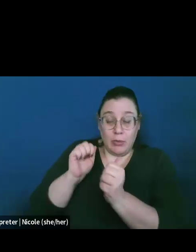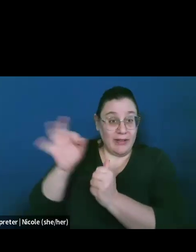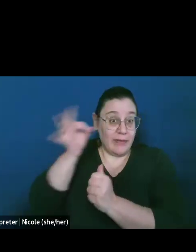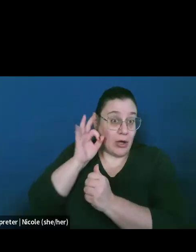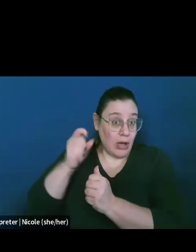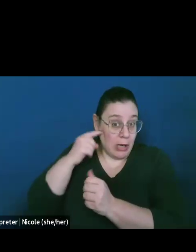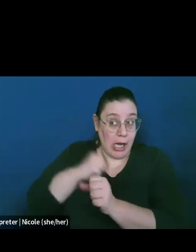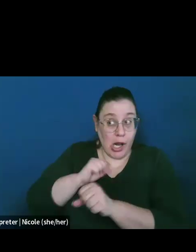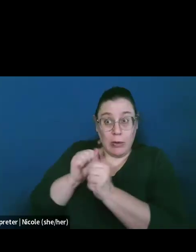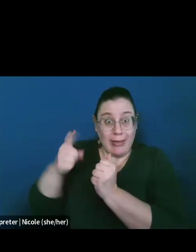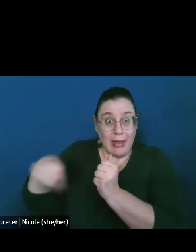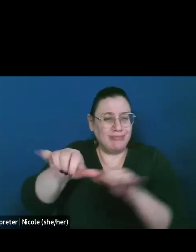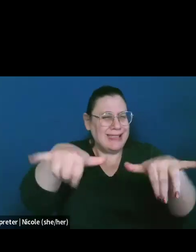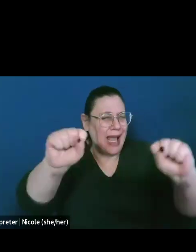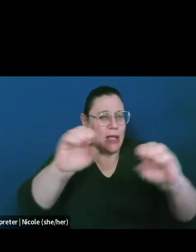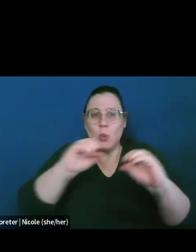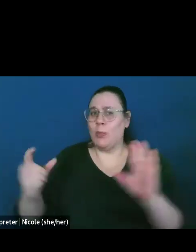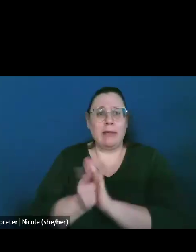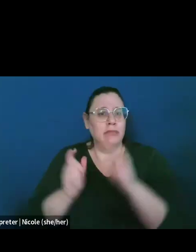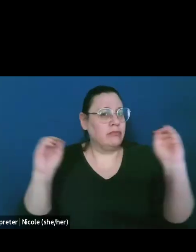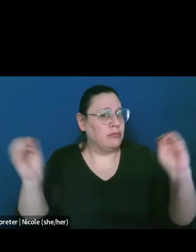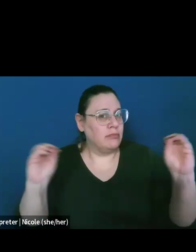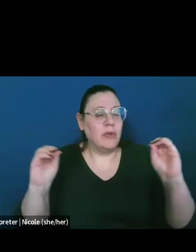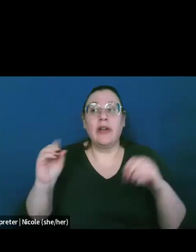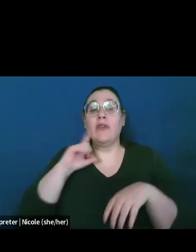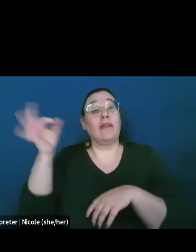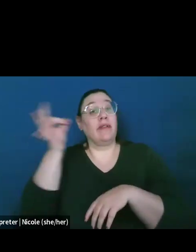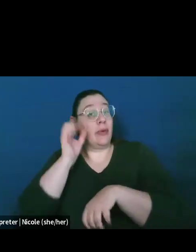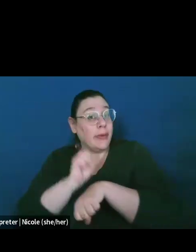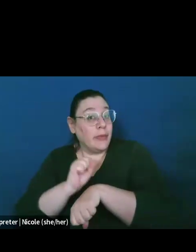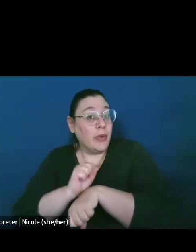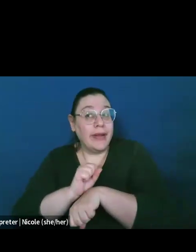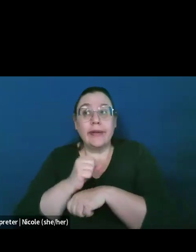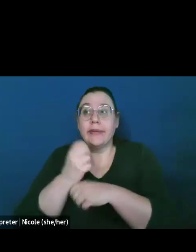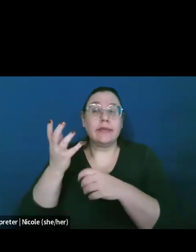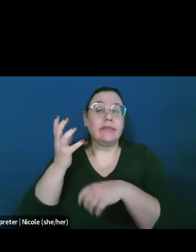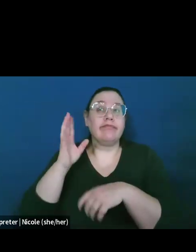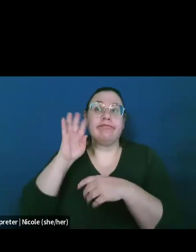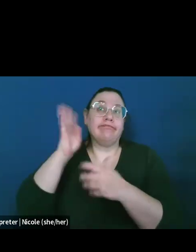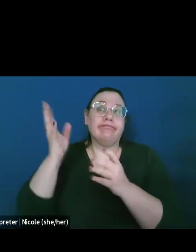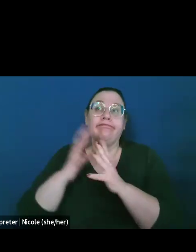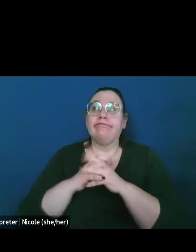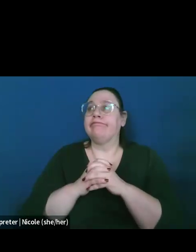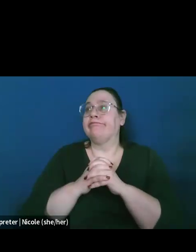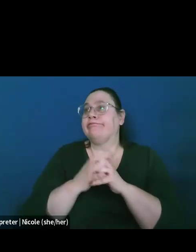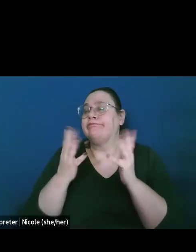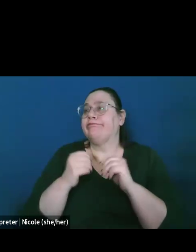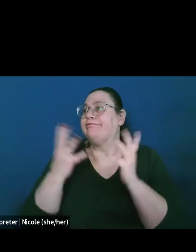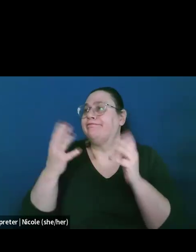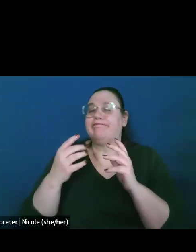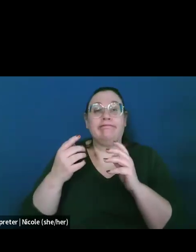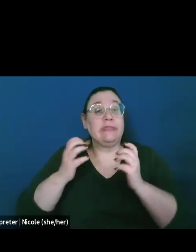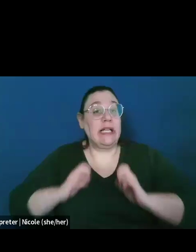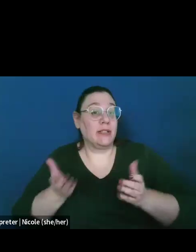as federal employees, whether whether you were, for example, just doing customer